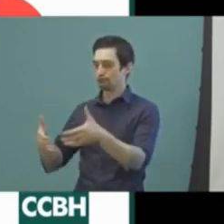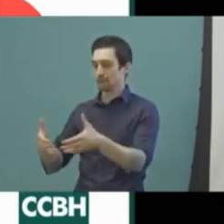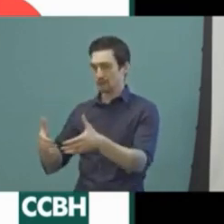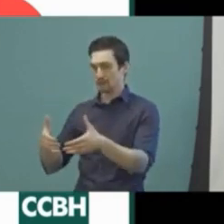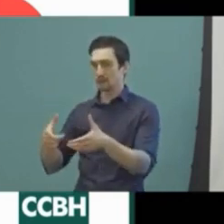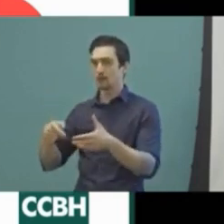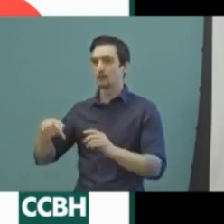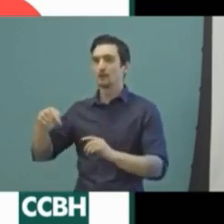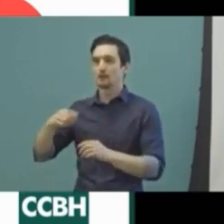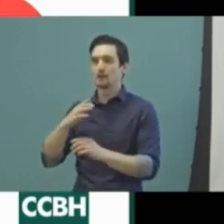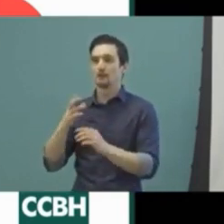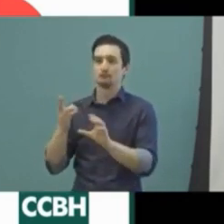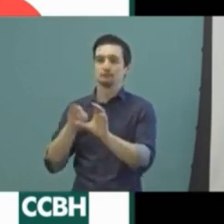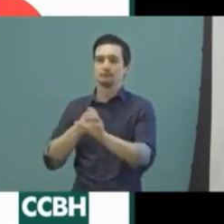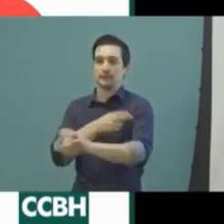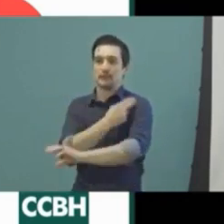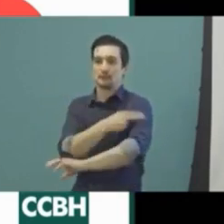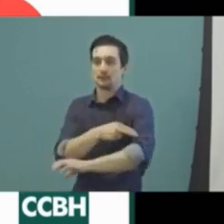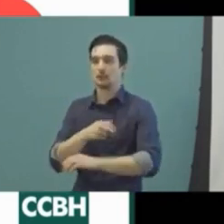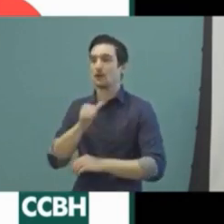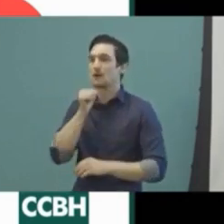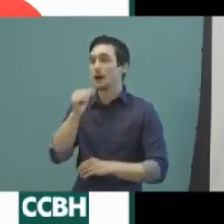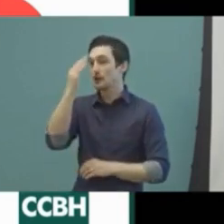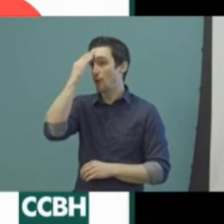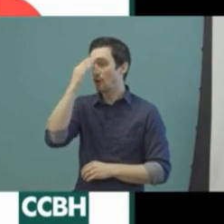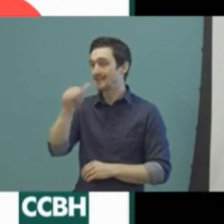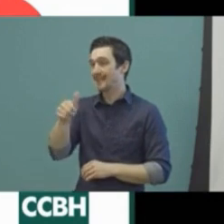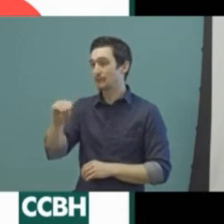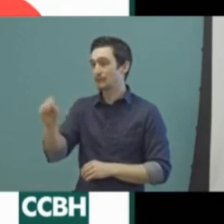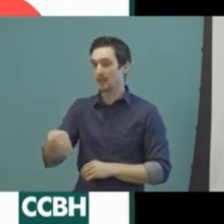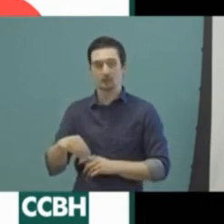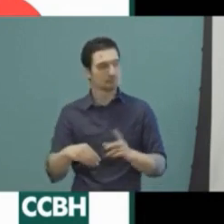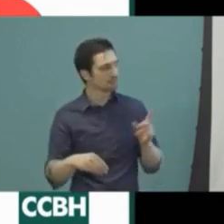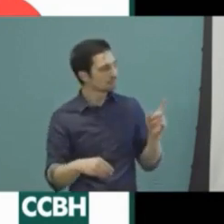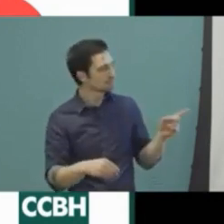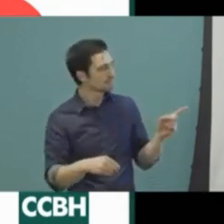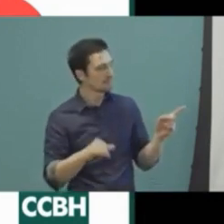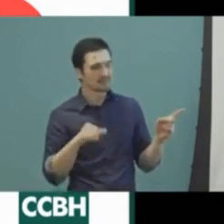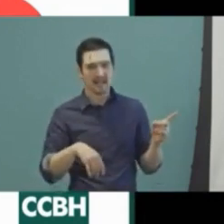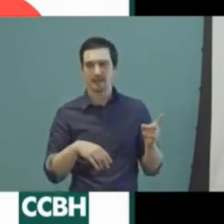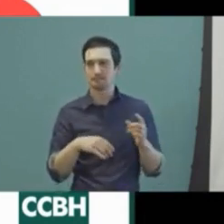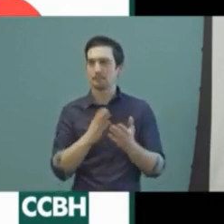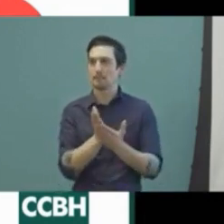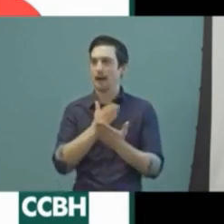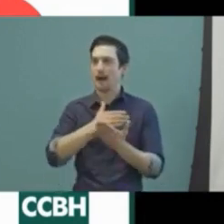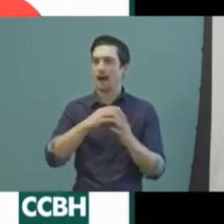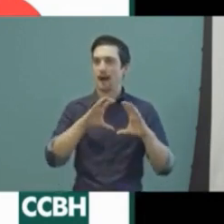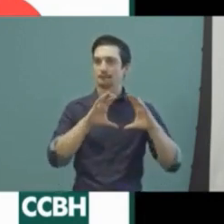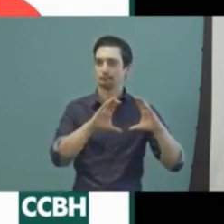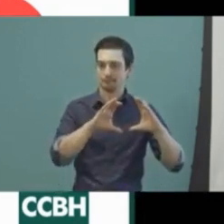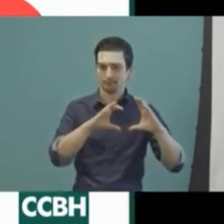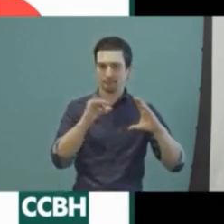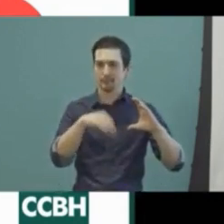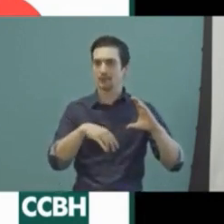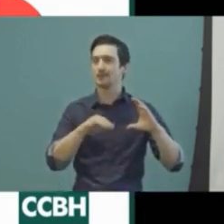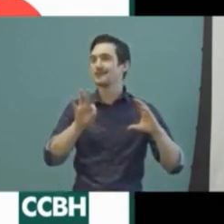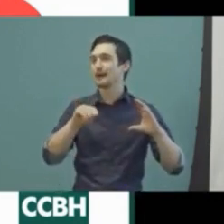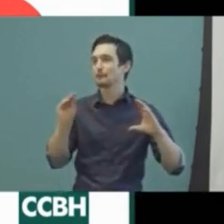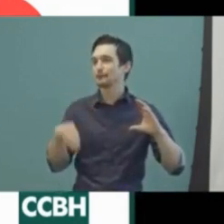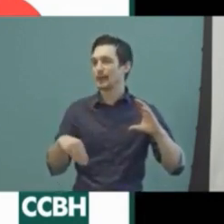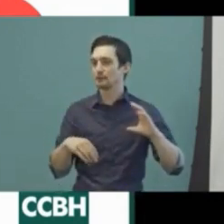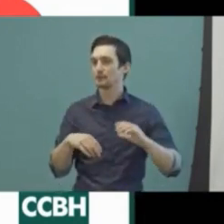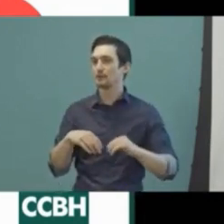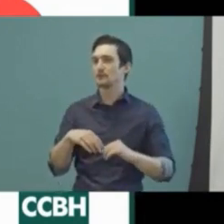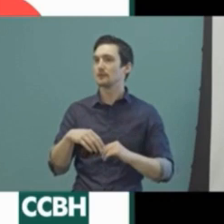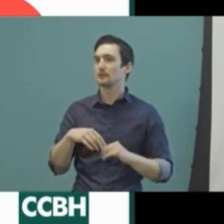the hospitalization status. So the unknown is 10%. You see that pie chart there. 9% of